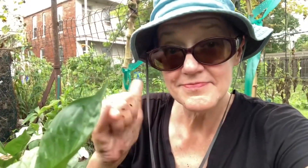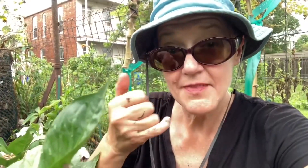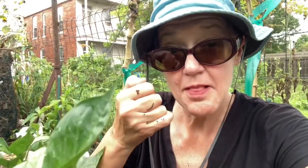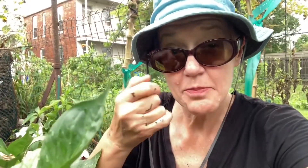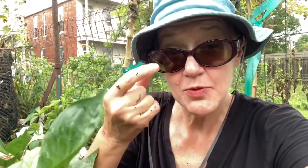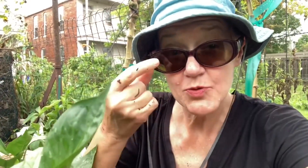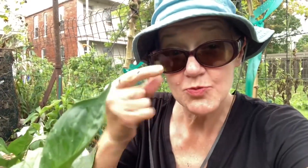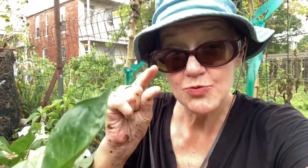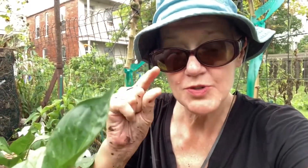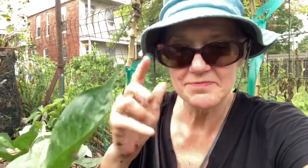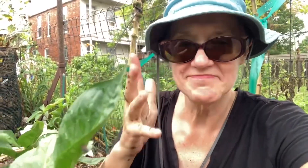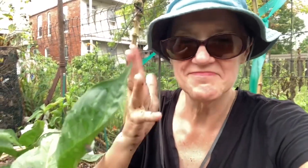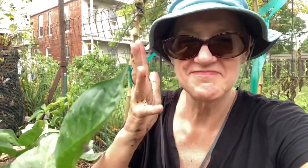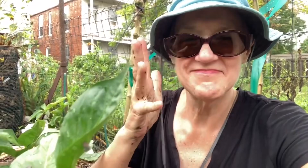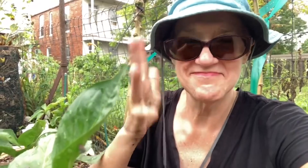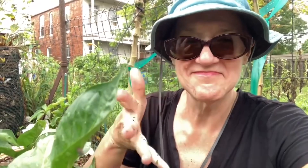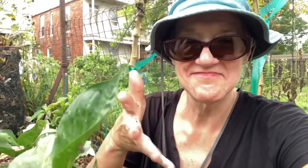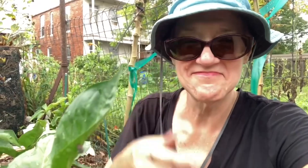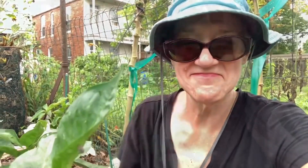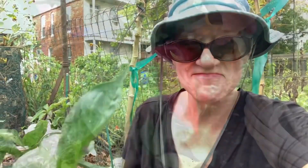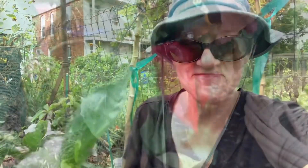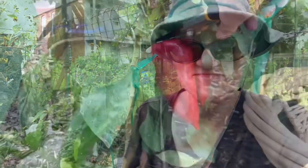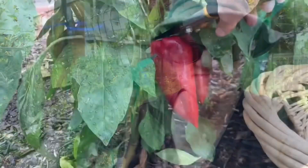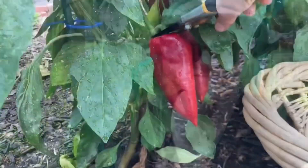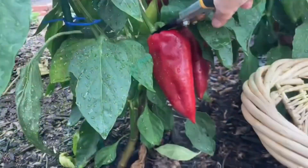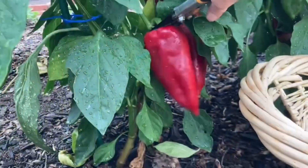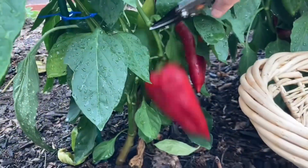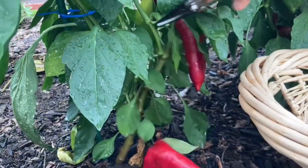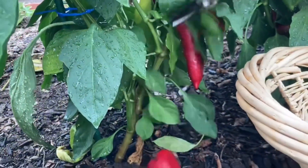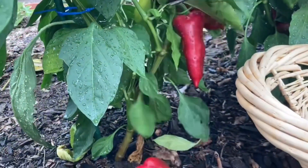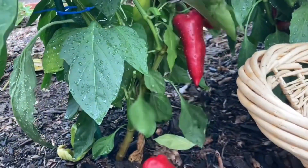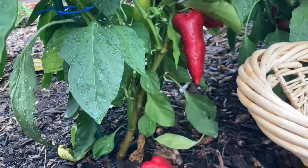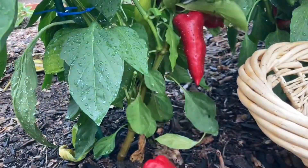Now if it's still a little bit green, I'm going to go ahead and leave it.